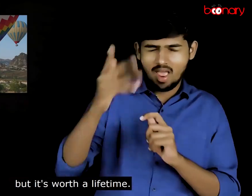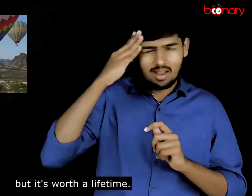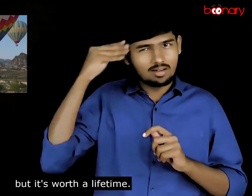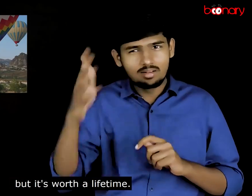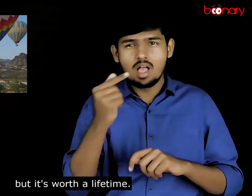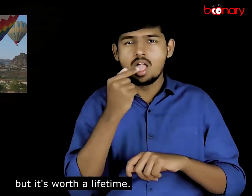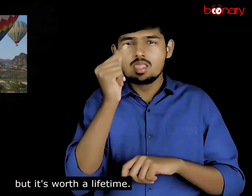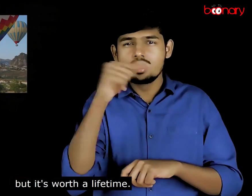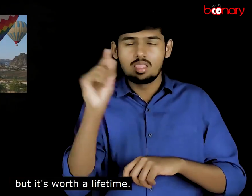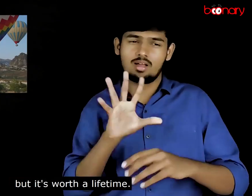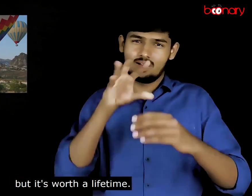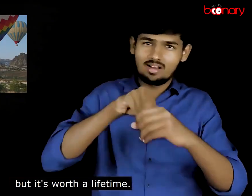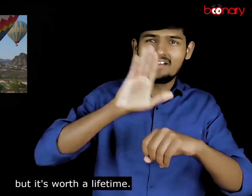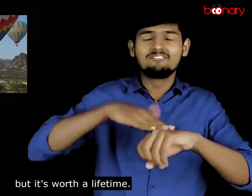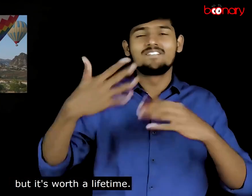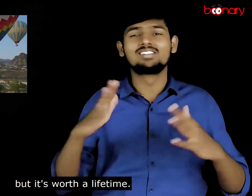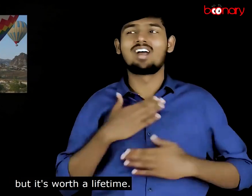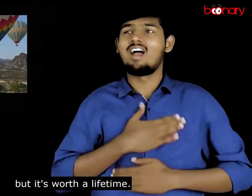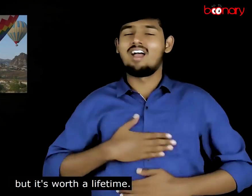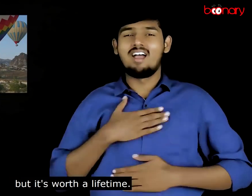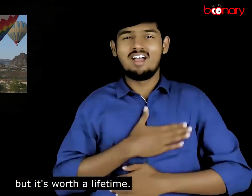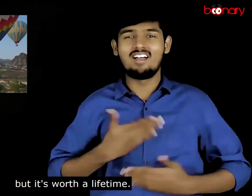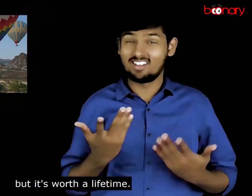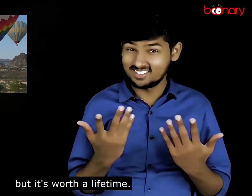But it's worth a lifetime.